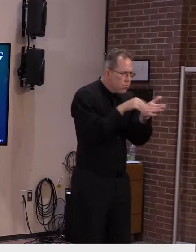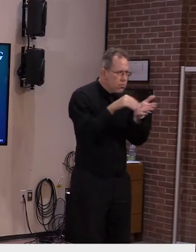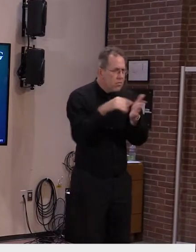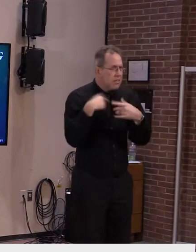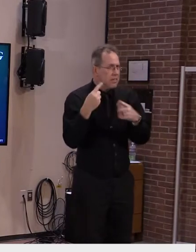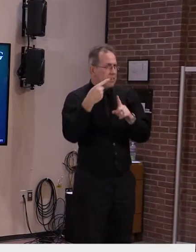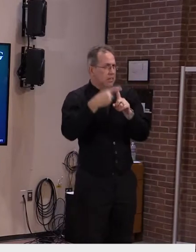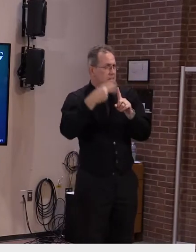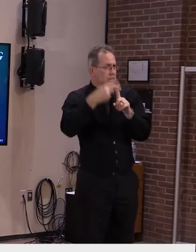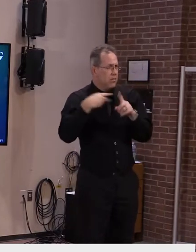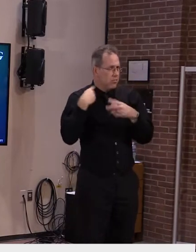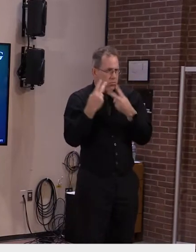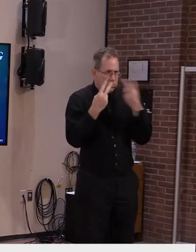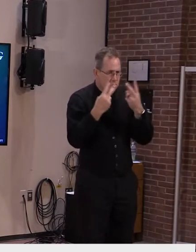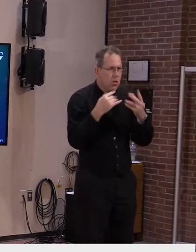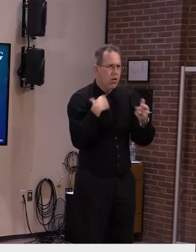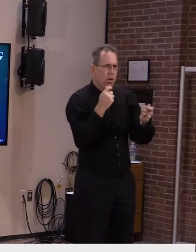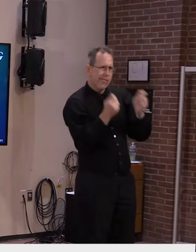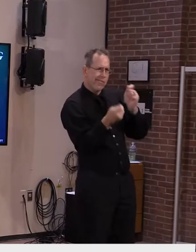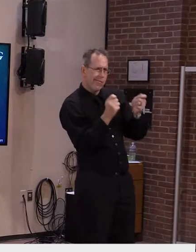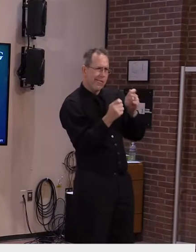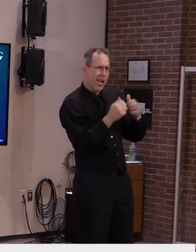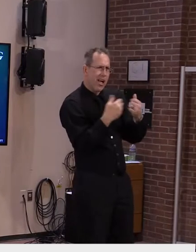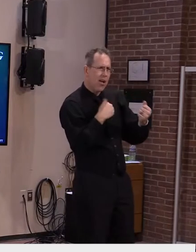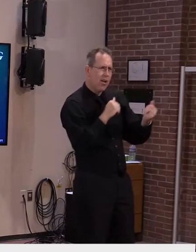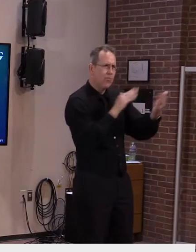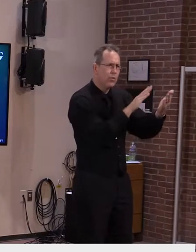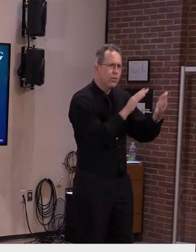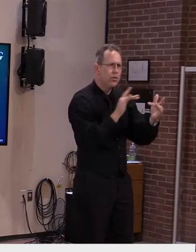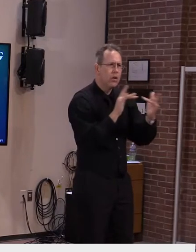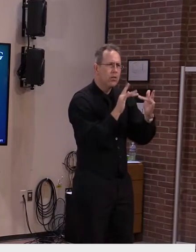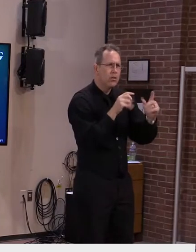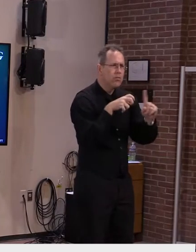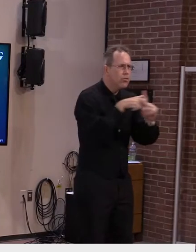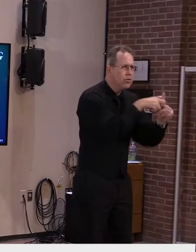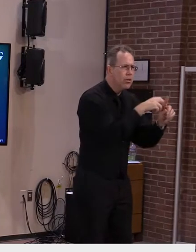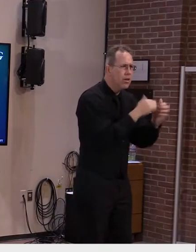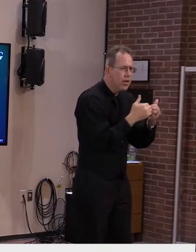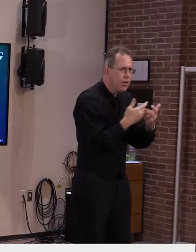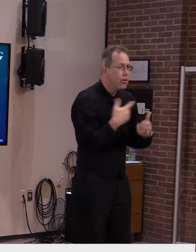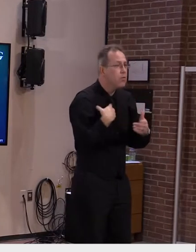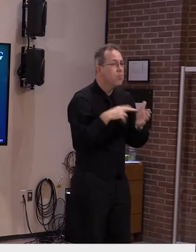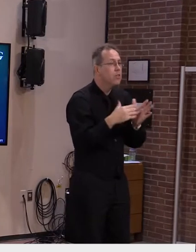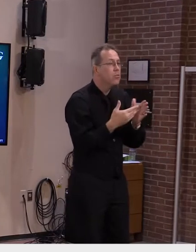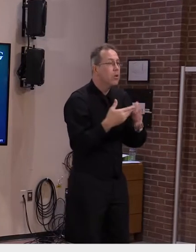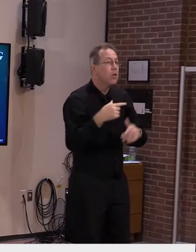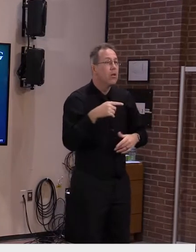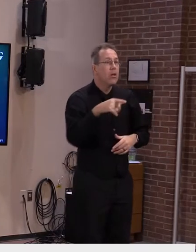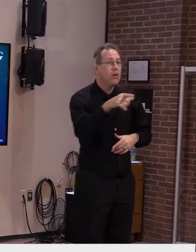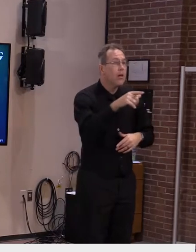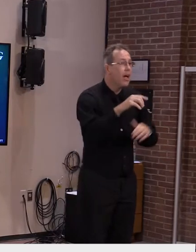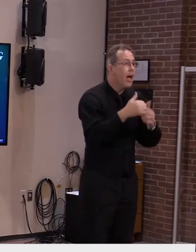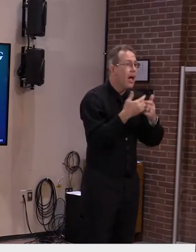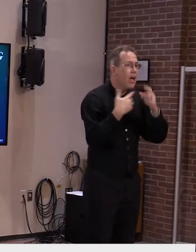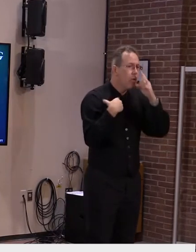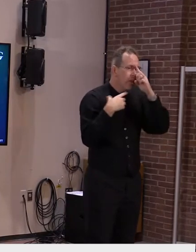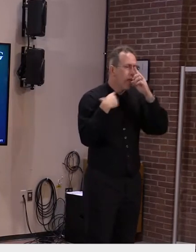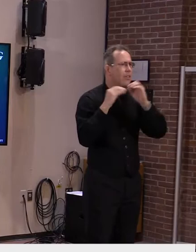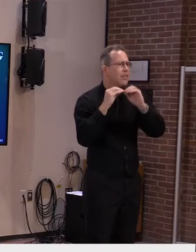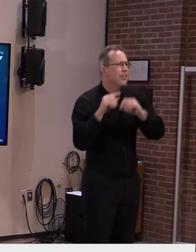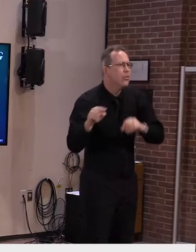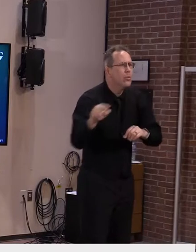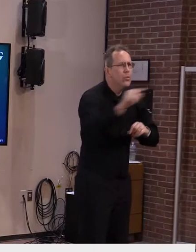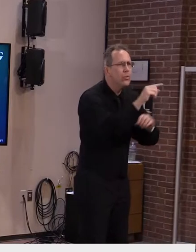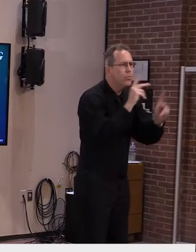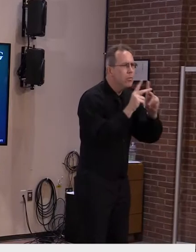we encounter different circumstances. This evolution includes educating the public on how to respond to a positive